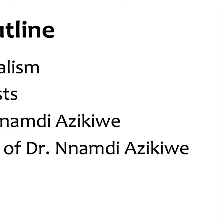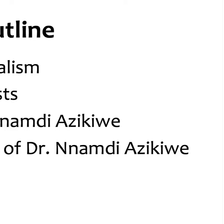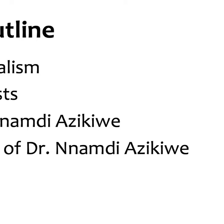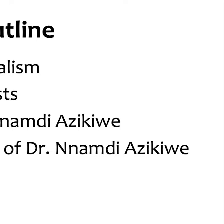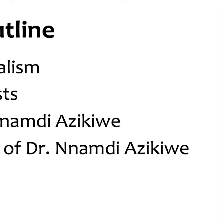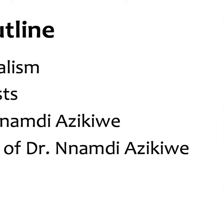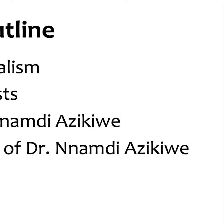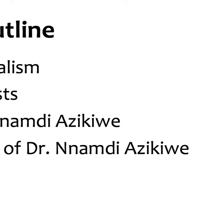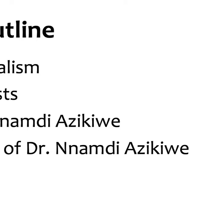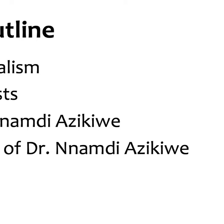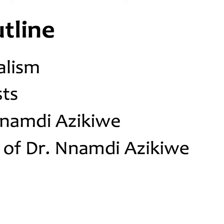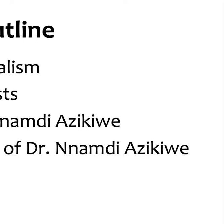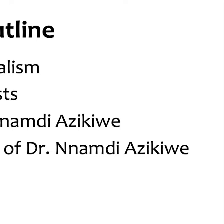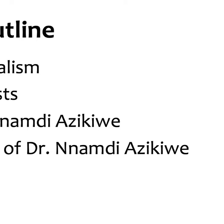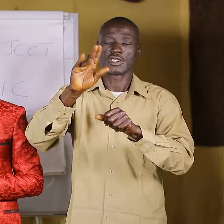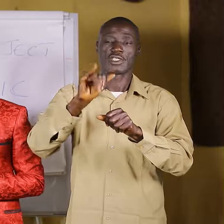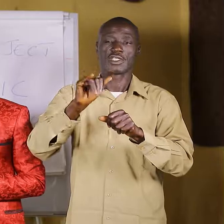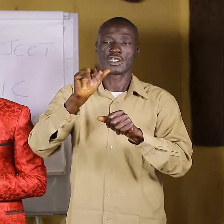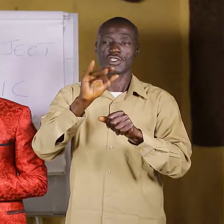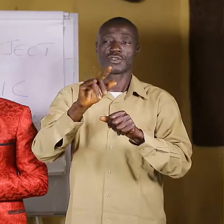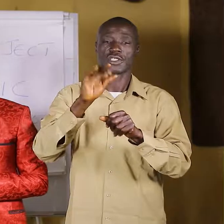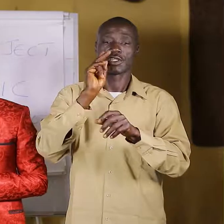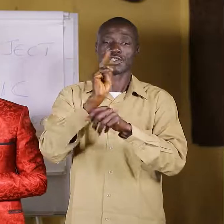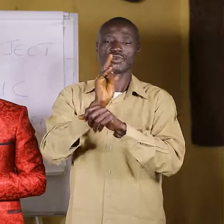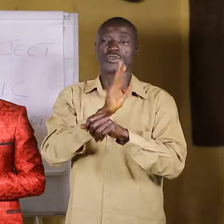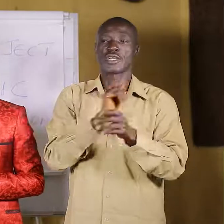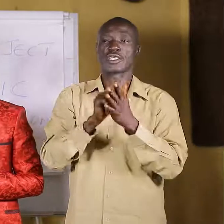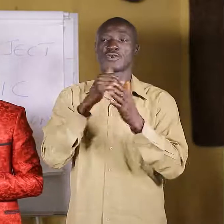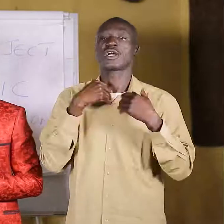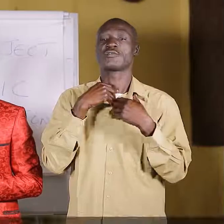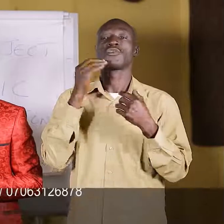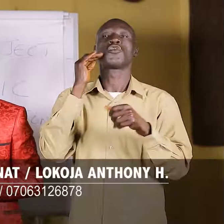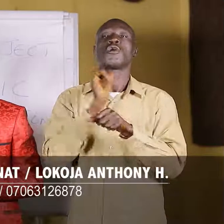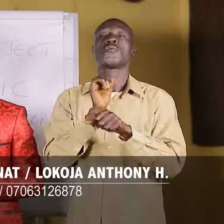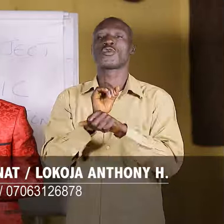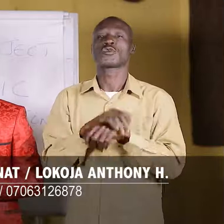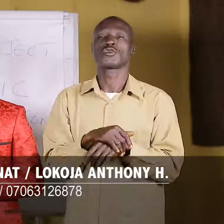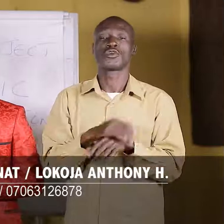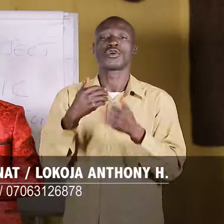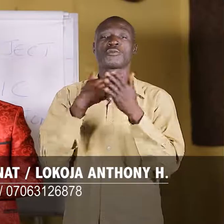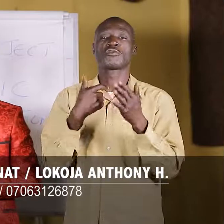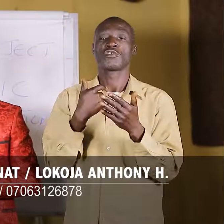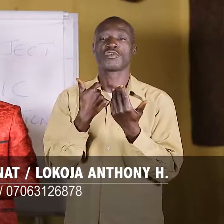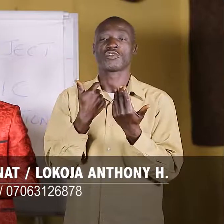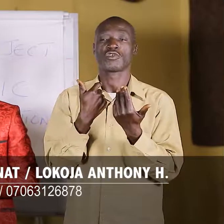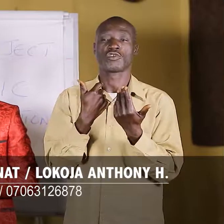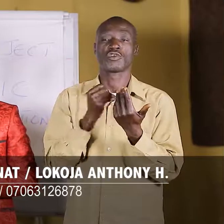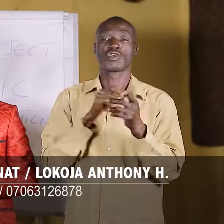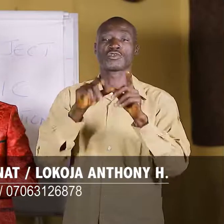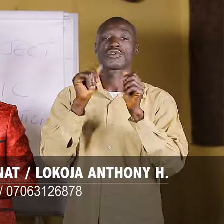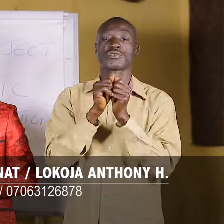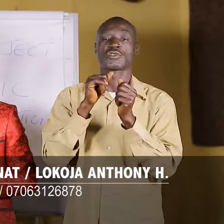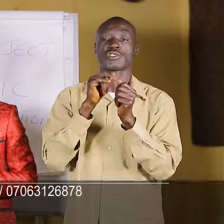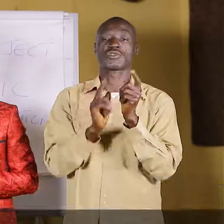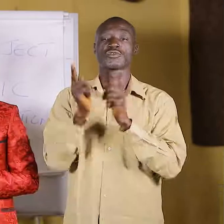of Dr. Nnamdi Azikiwe. And lastly, you have your assignment. Now, before I continue